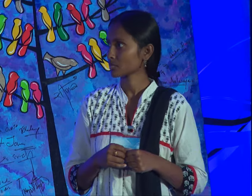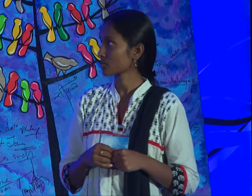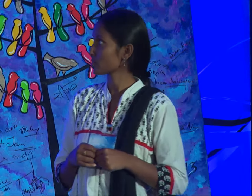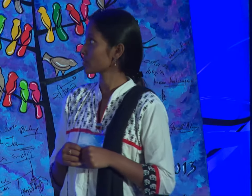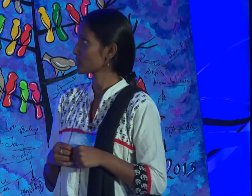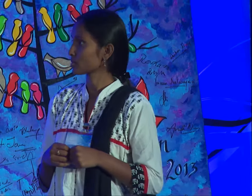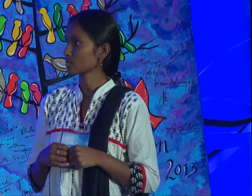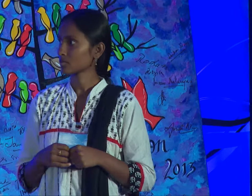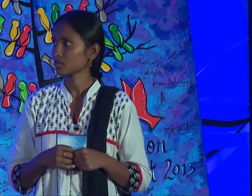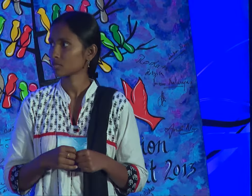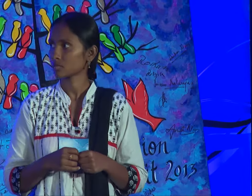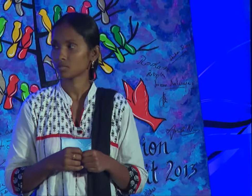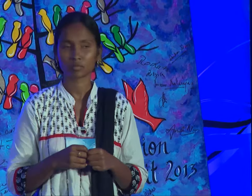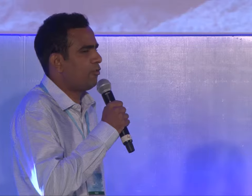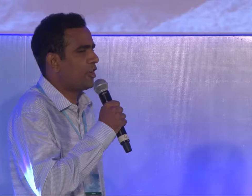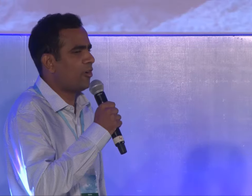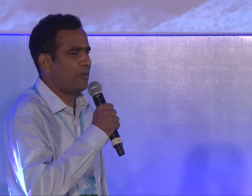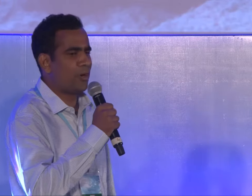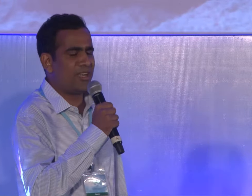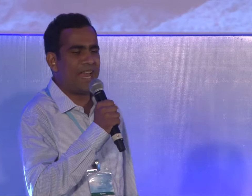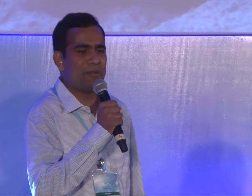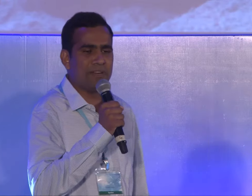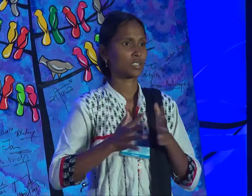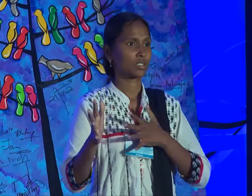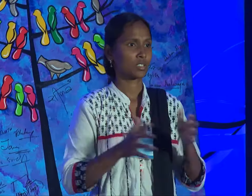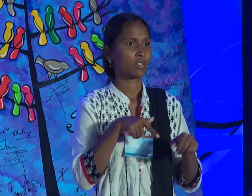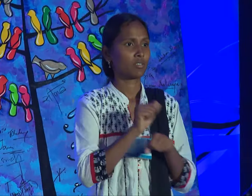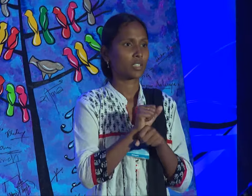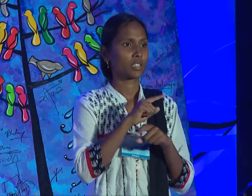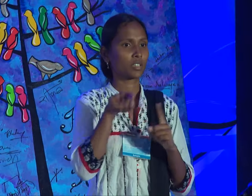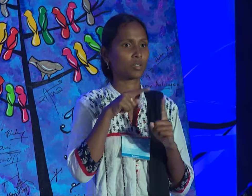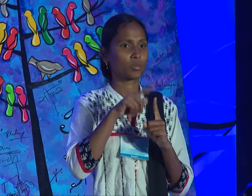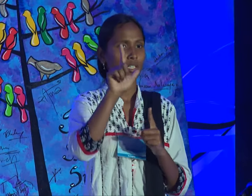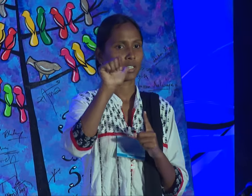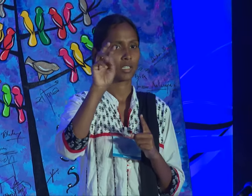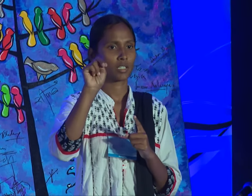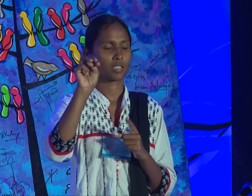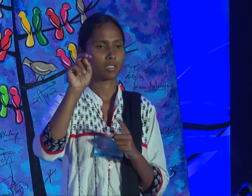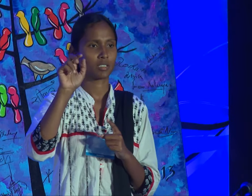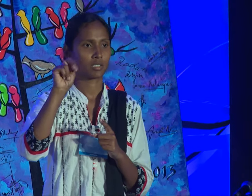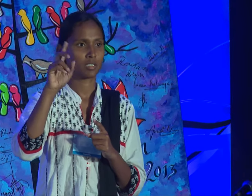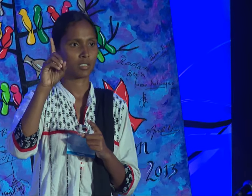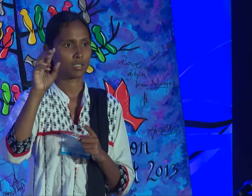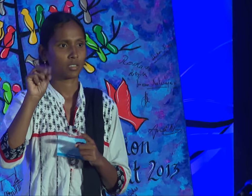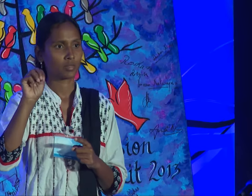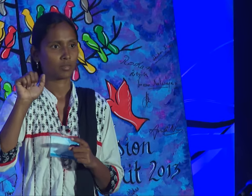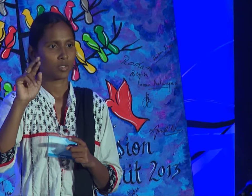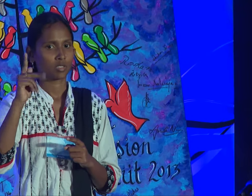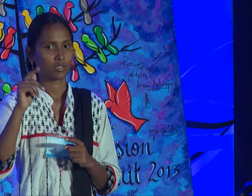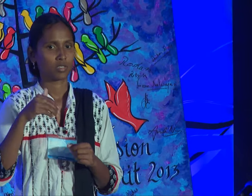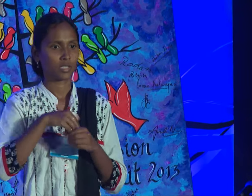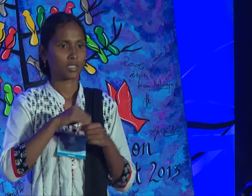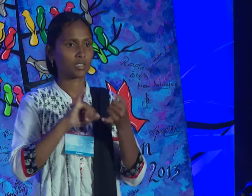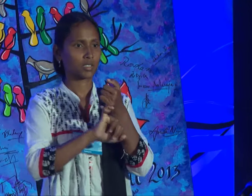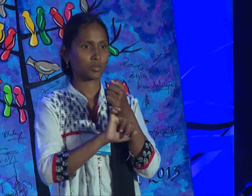Pradesh. It's a very intriguing story that we were working on about land mafia. When on the 12th of September 2012,